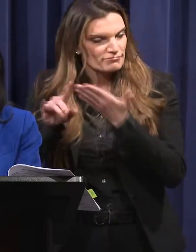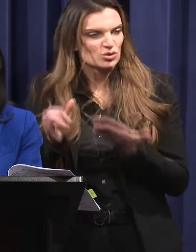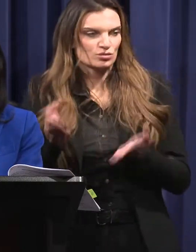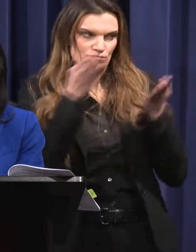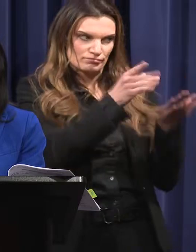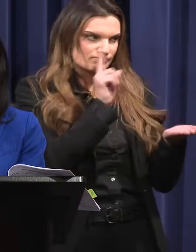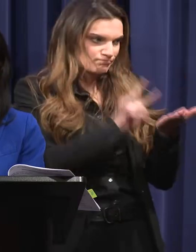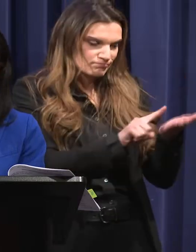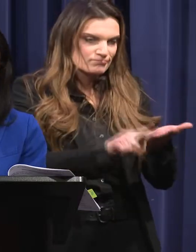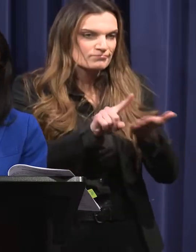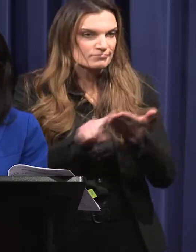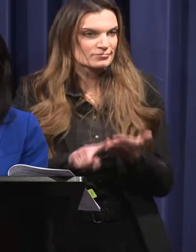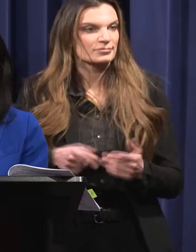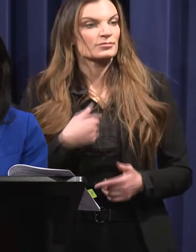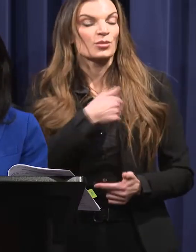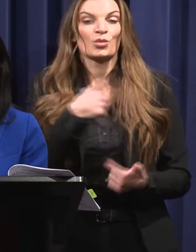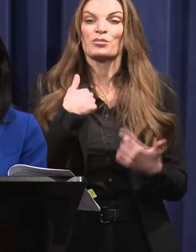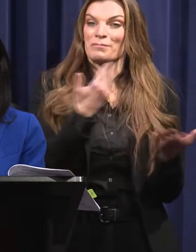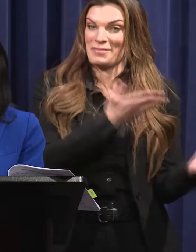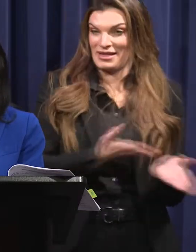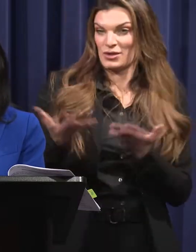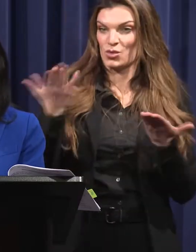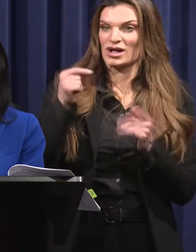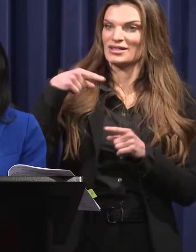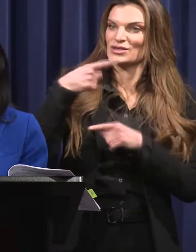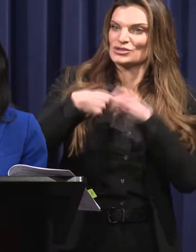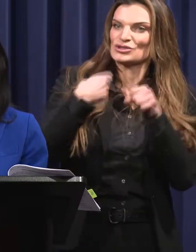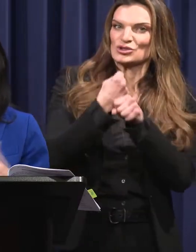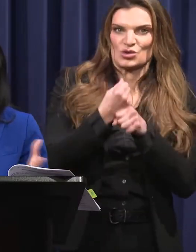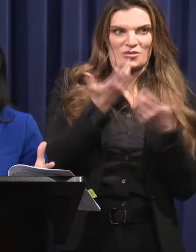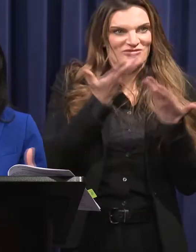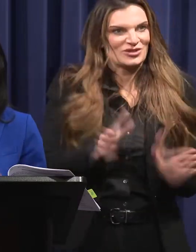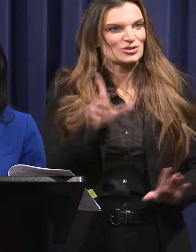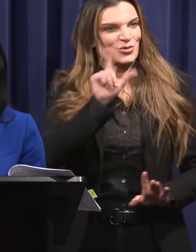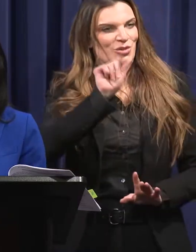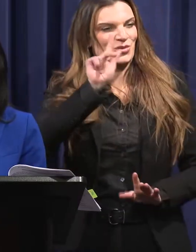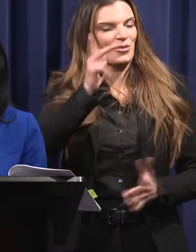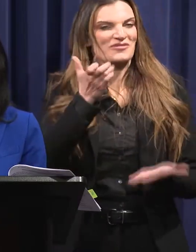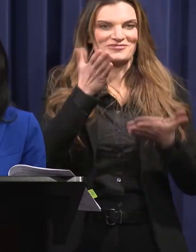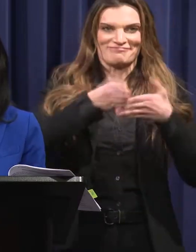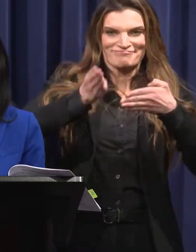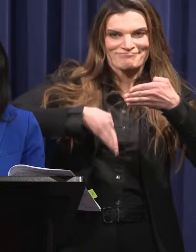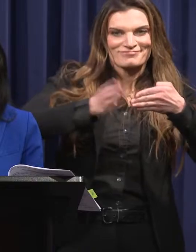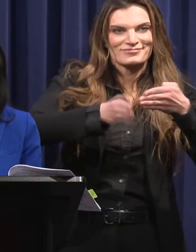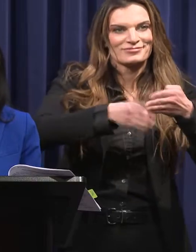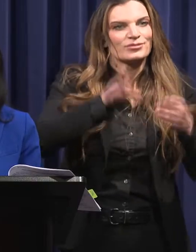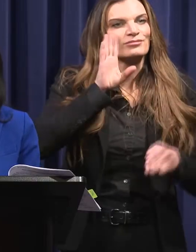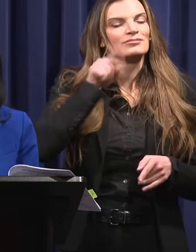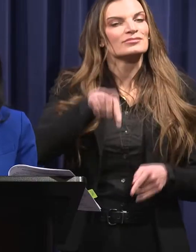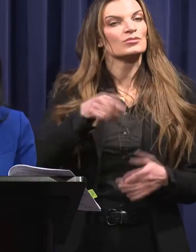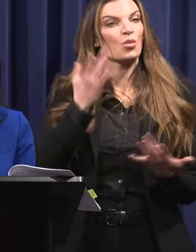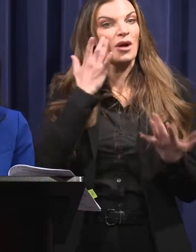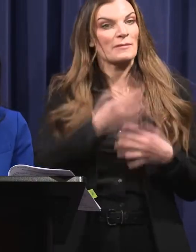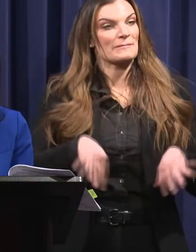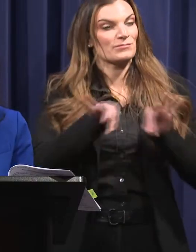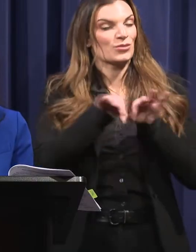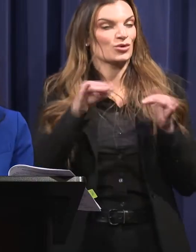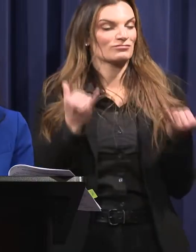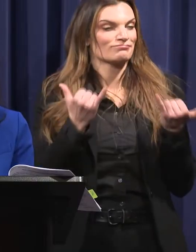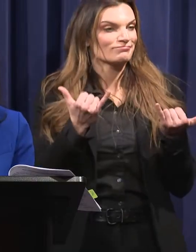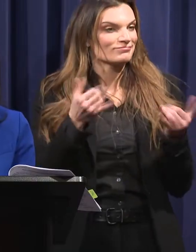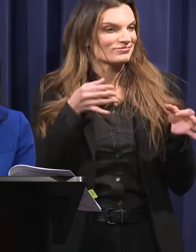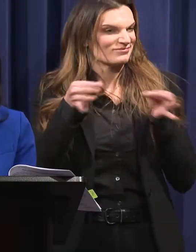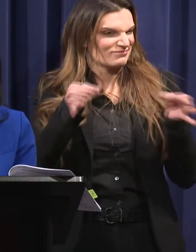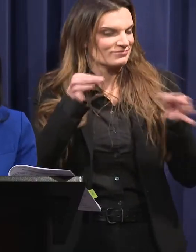this investigation concluded by the end of this year. This case, as you know, is one of many public integrity investigations that my department